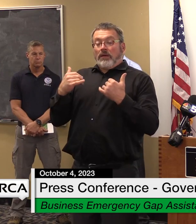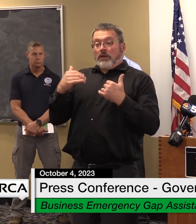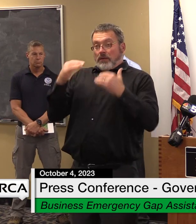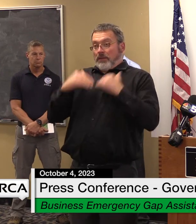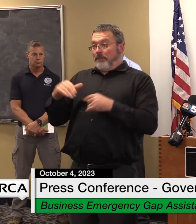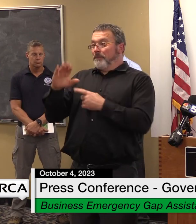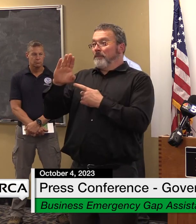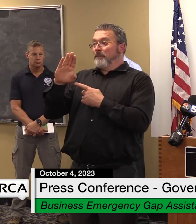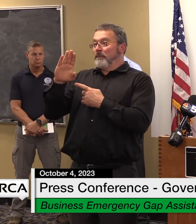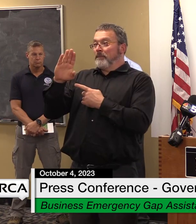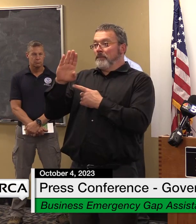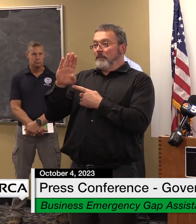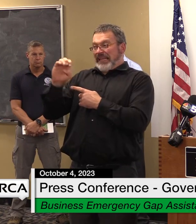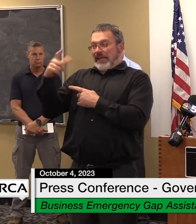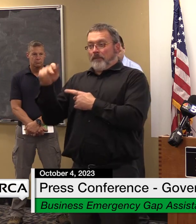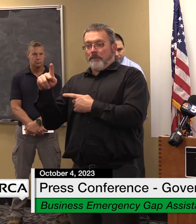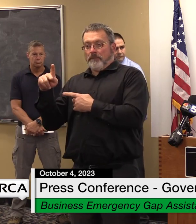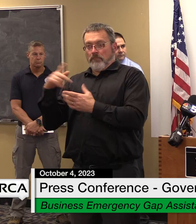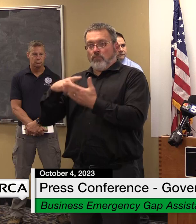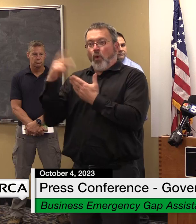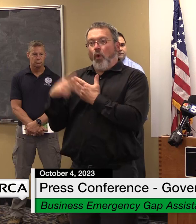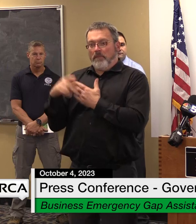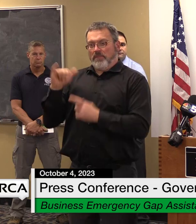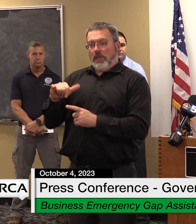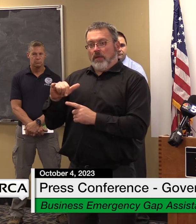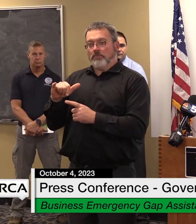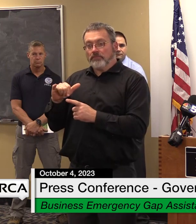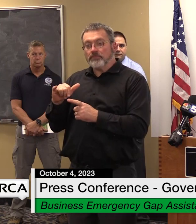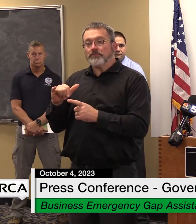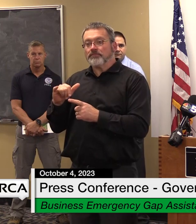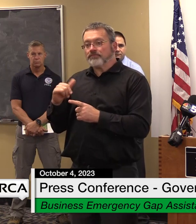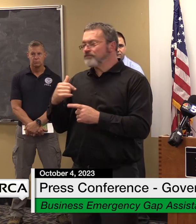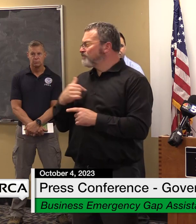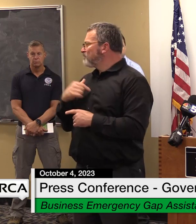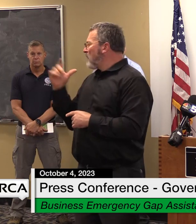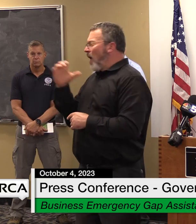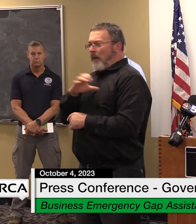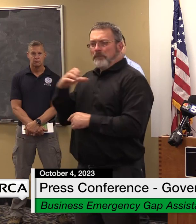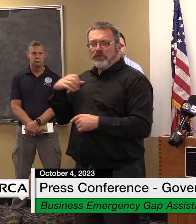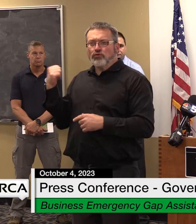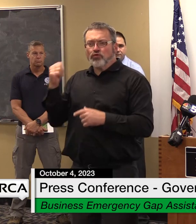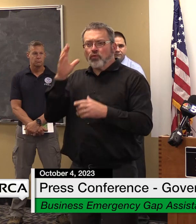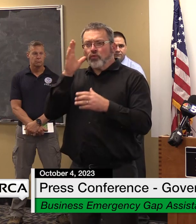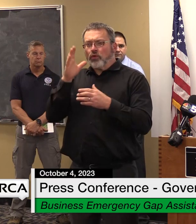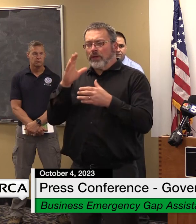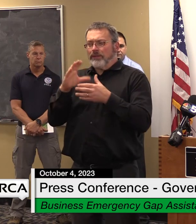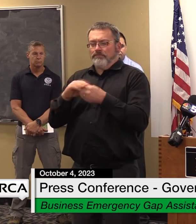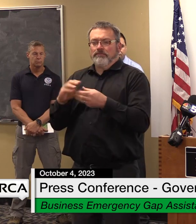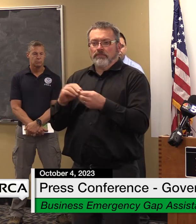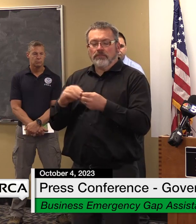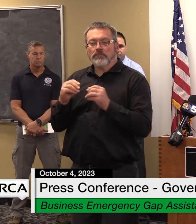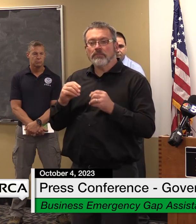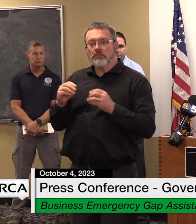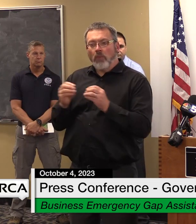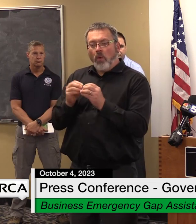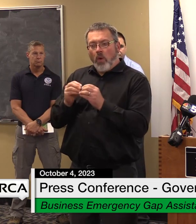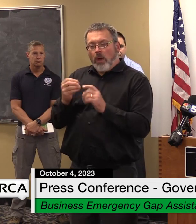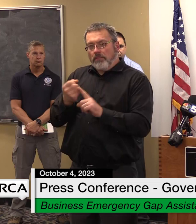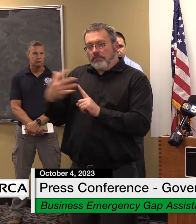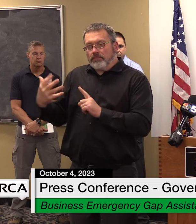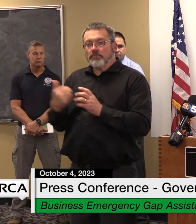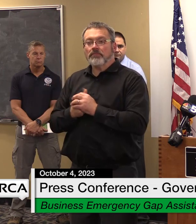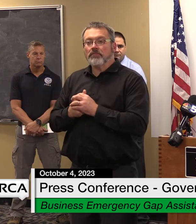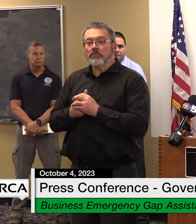Program, BGAP, from Commissioner Goldstein, following the changes we made last week. As a